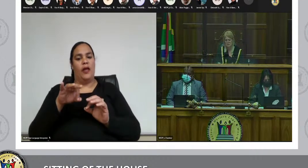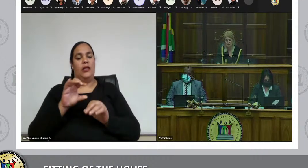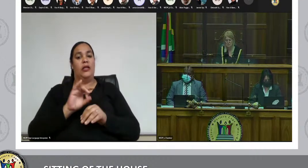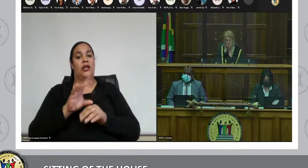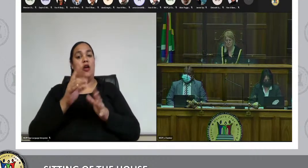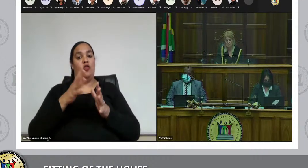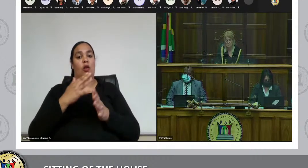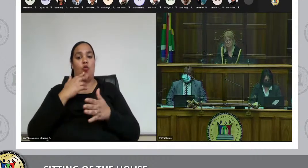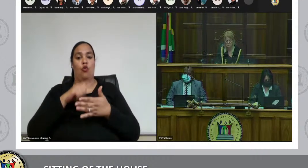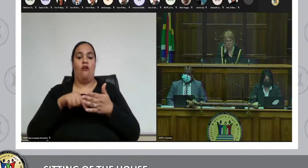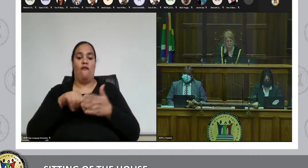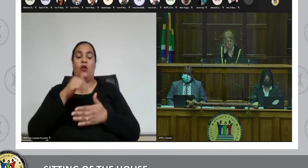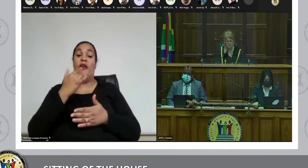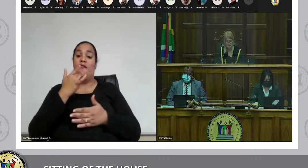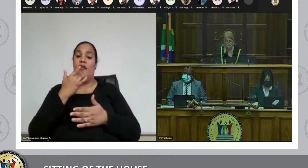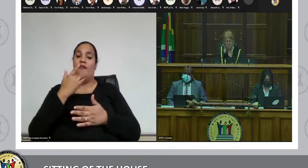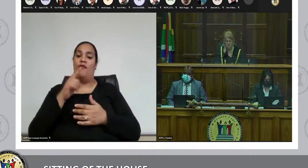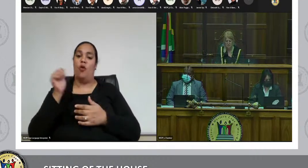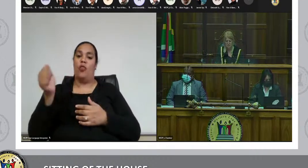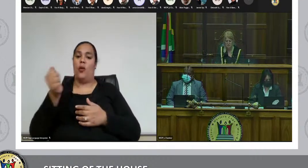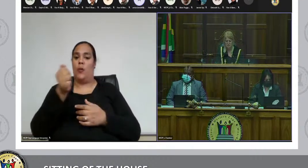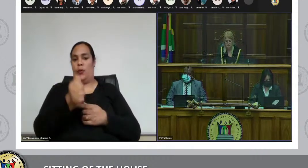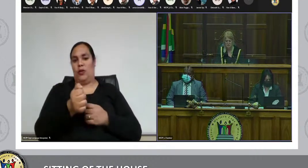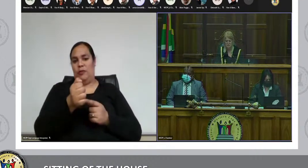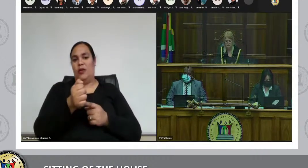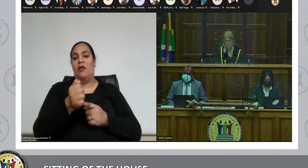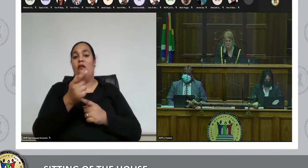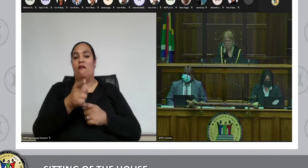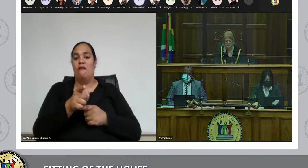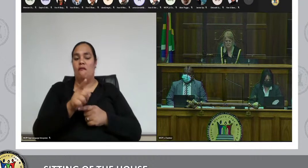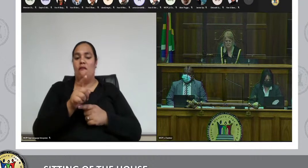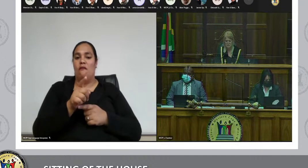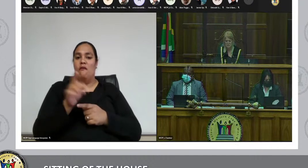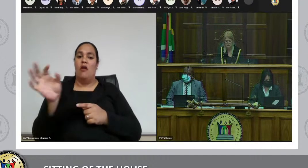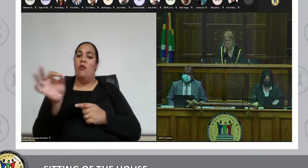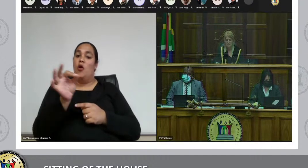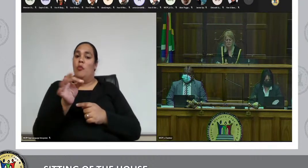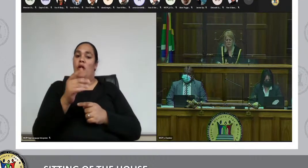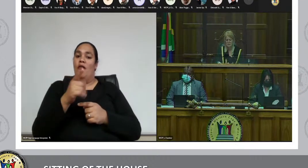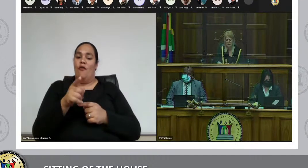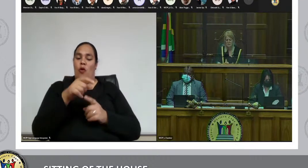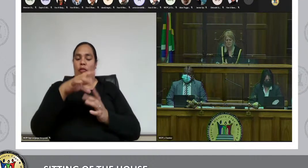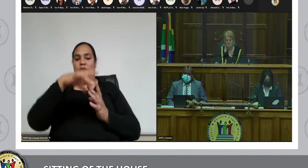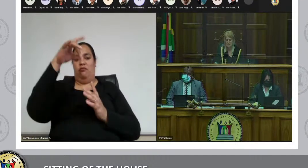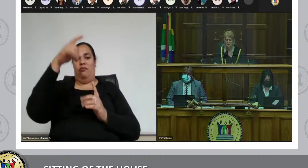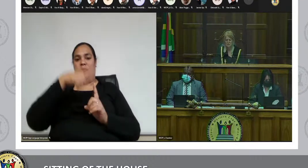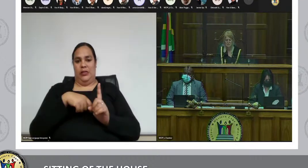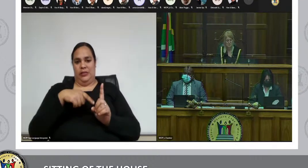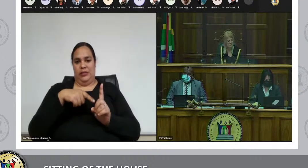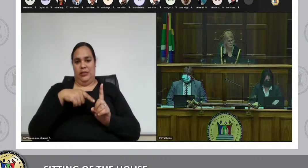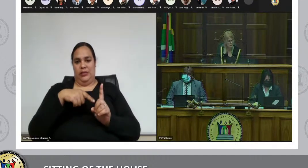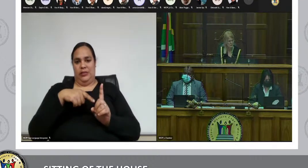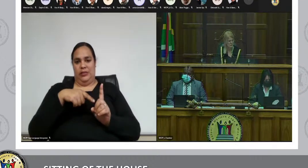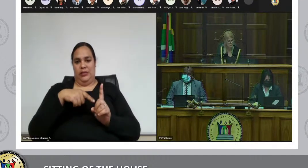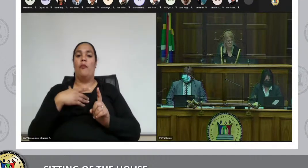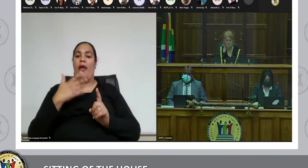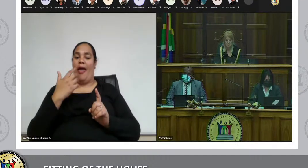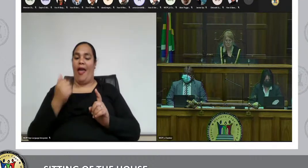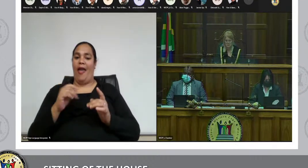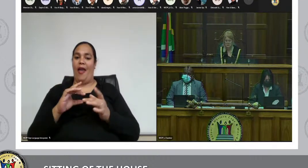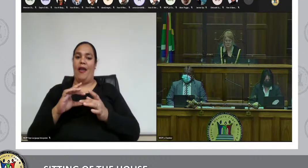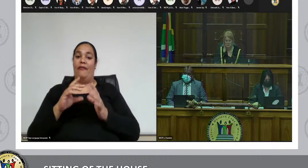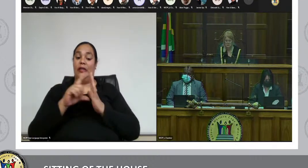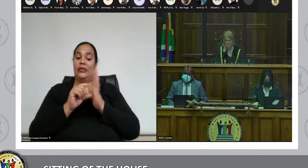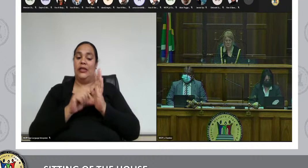councillors voted in favour of the appointment of the recommended candidate. I have, in correspondence